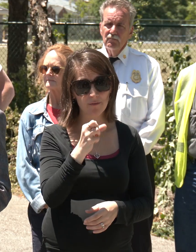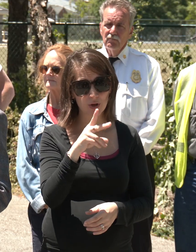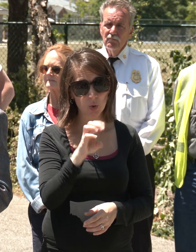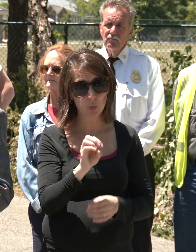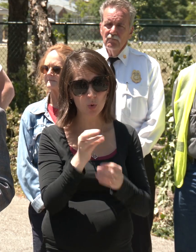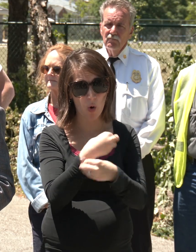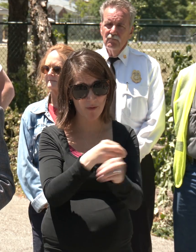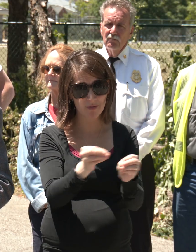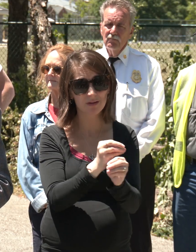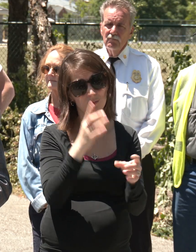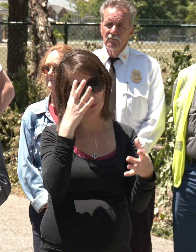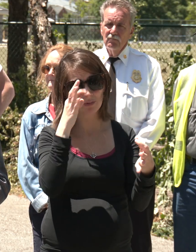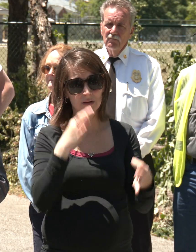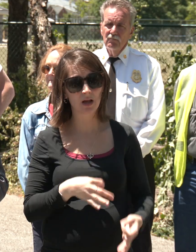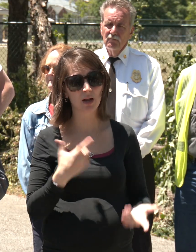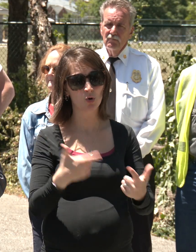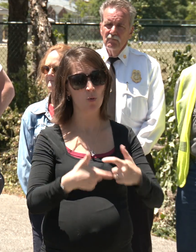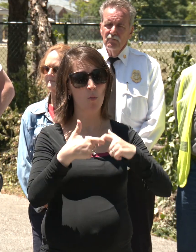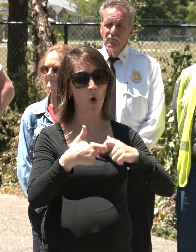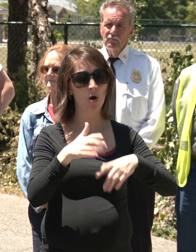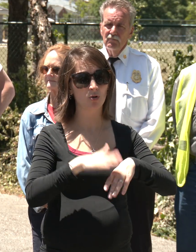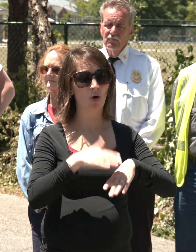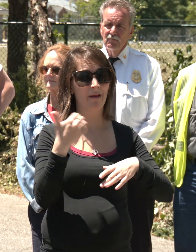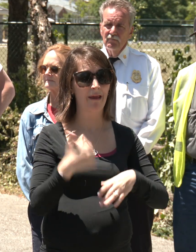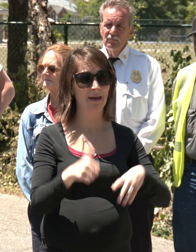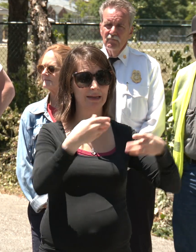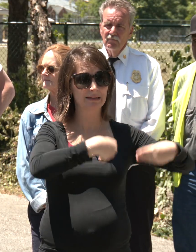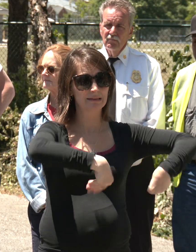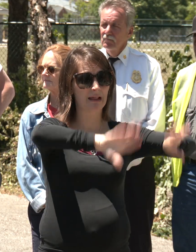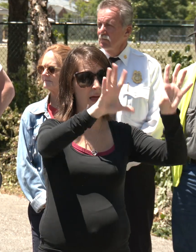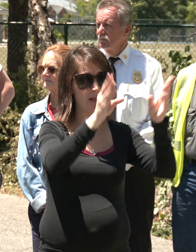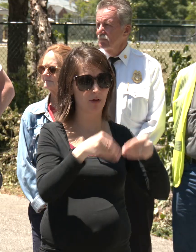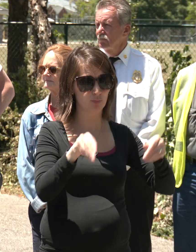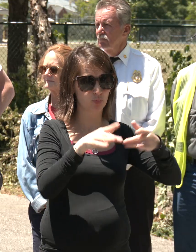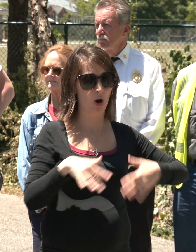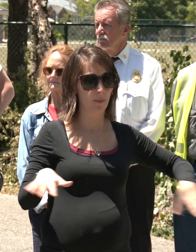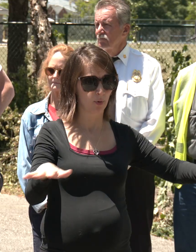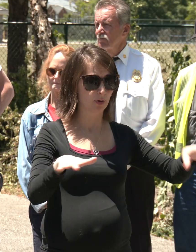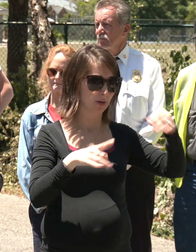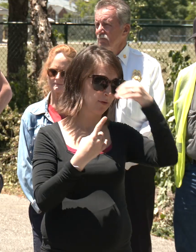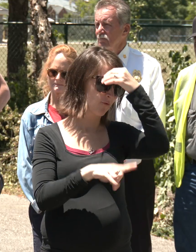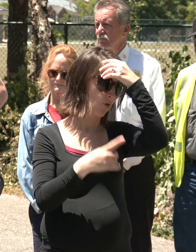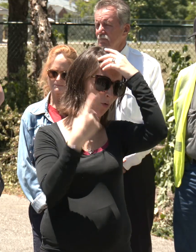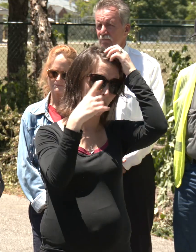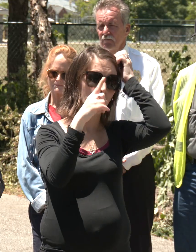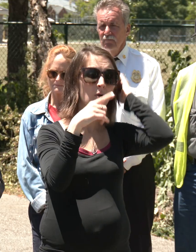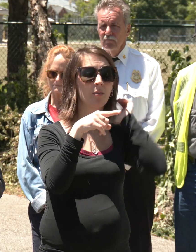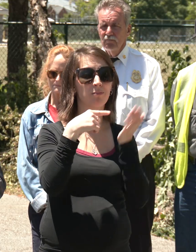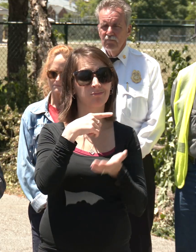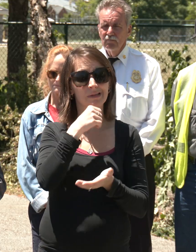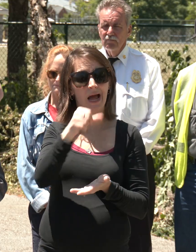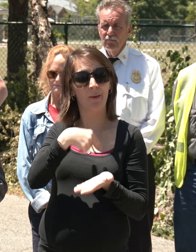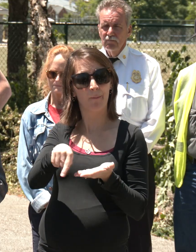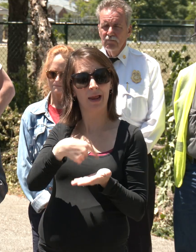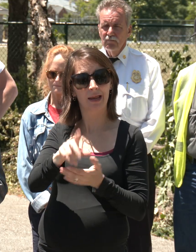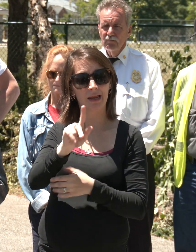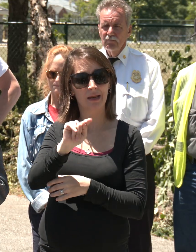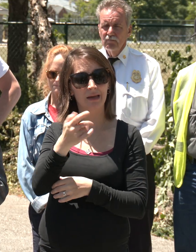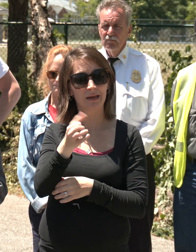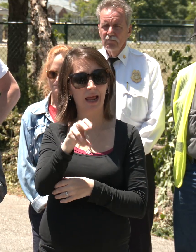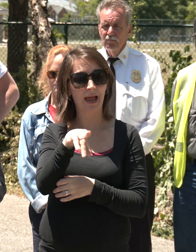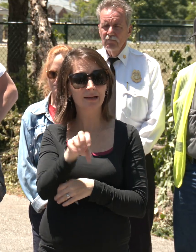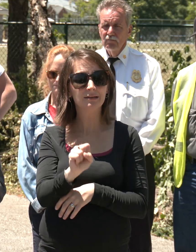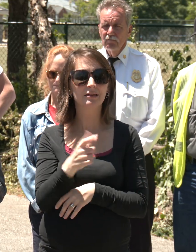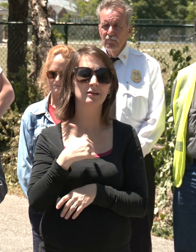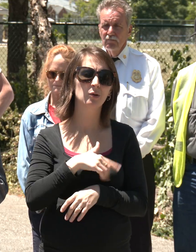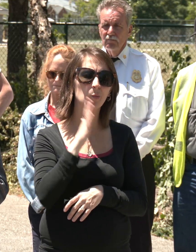put a pause on any sale of property for payment of taxes. We're going to do this